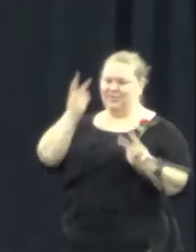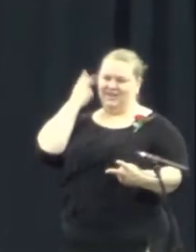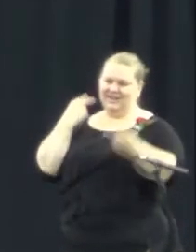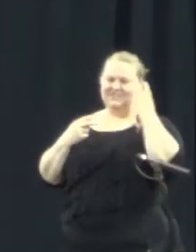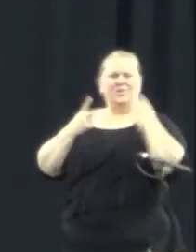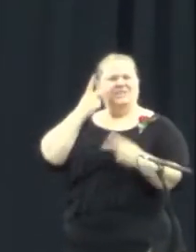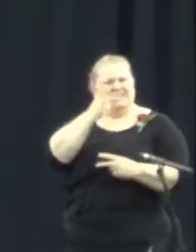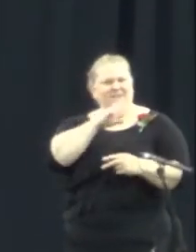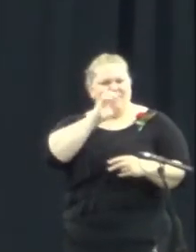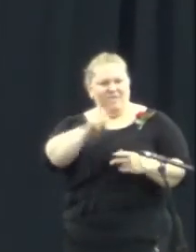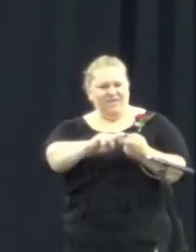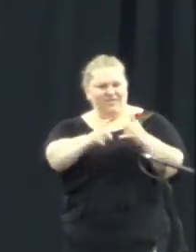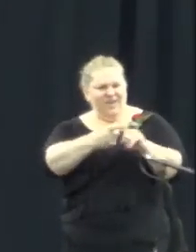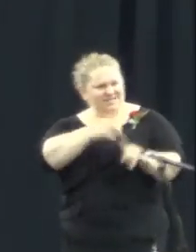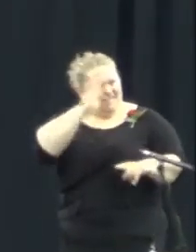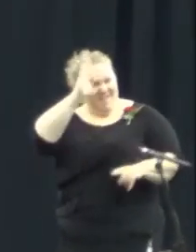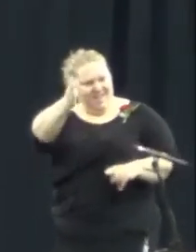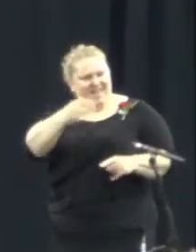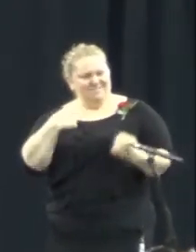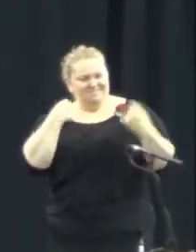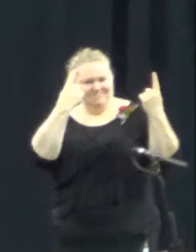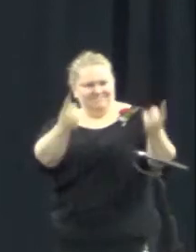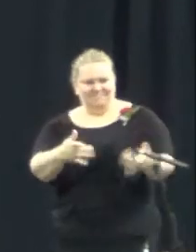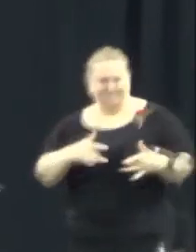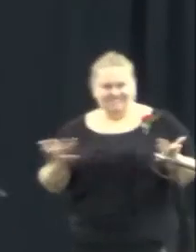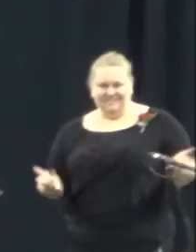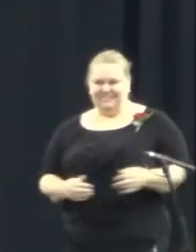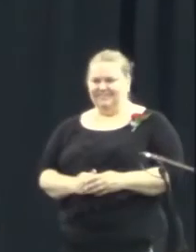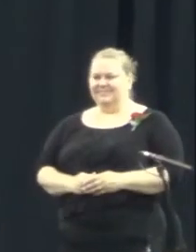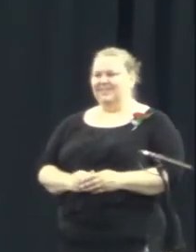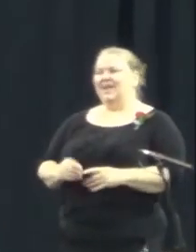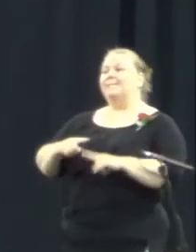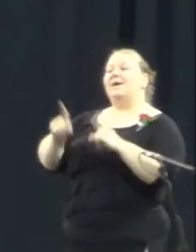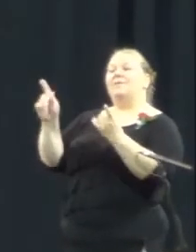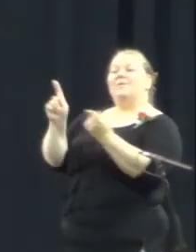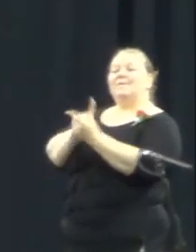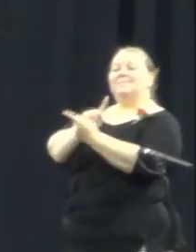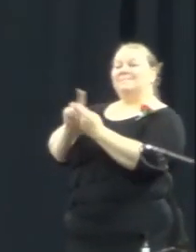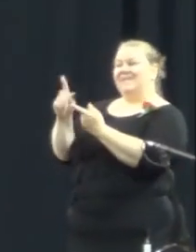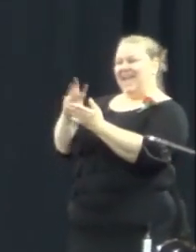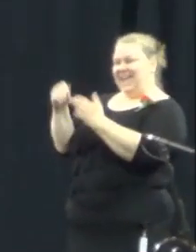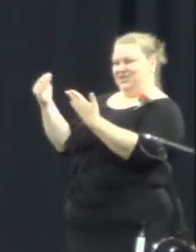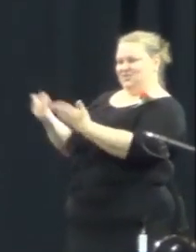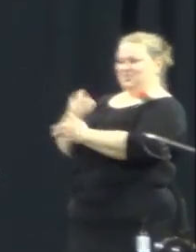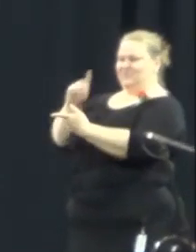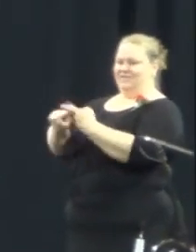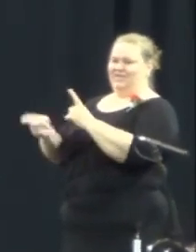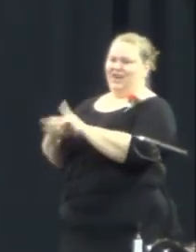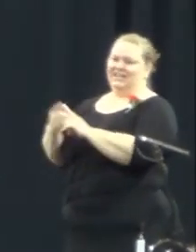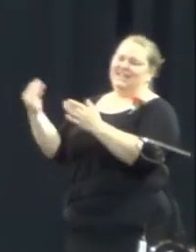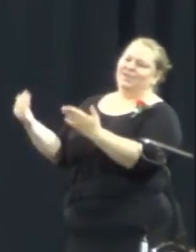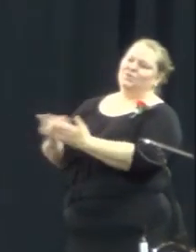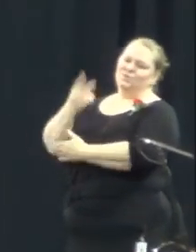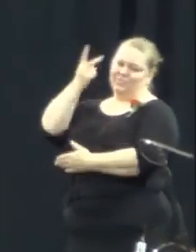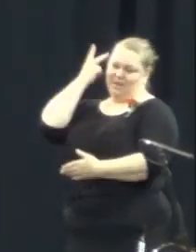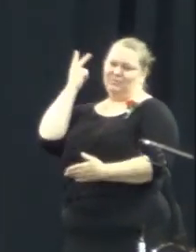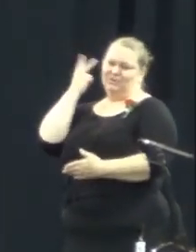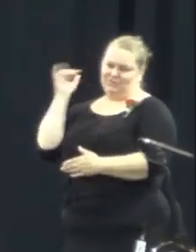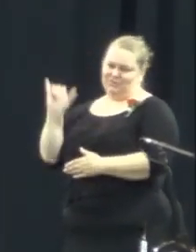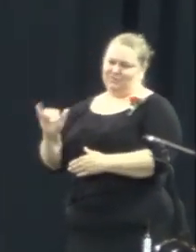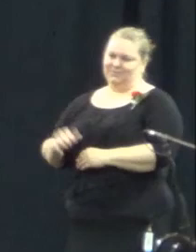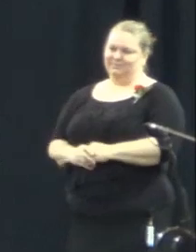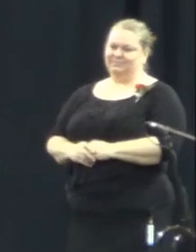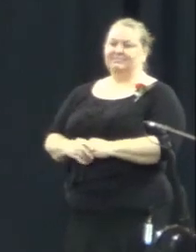say, hey, it's been a while. But we will have made new memories and new friends. In a